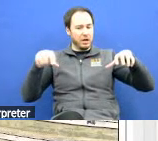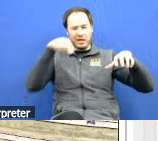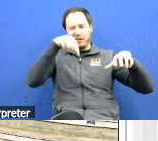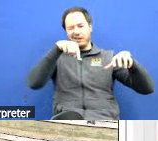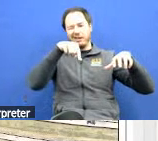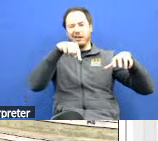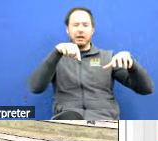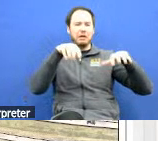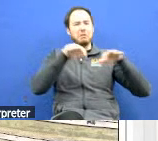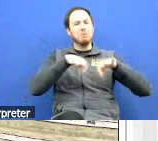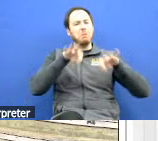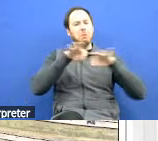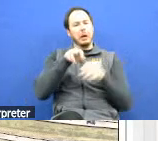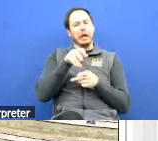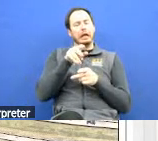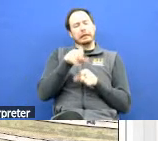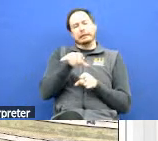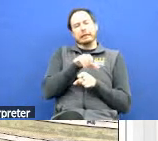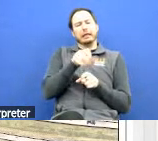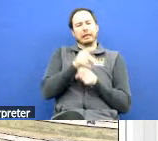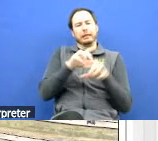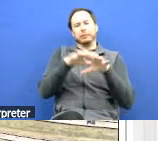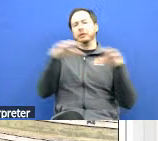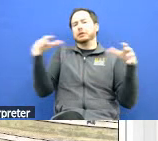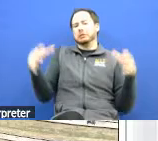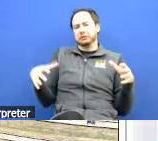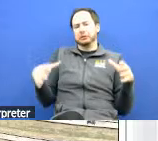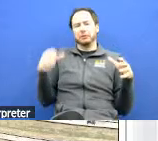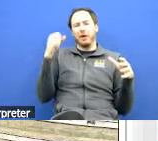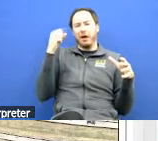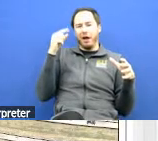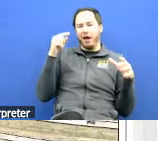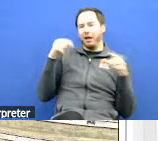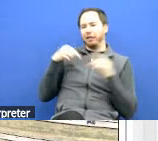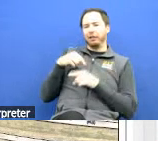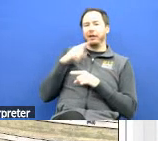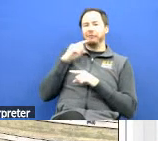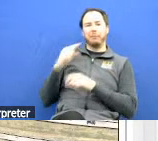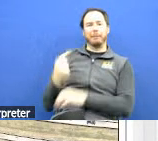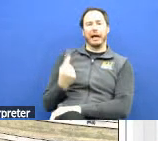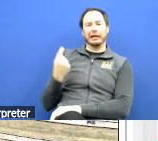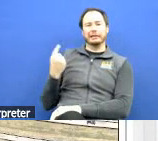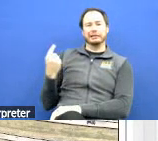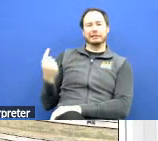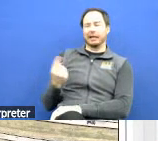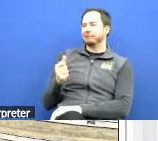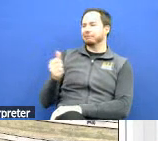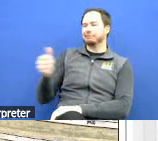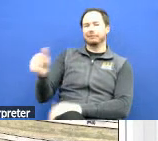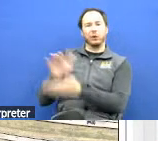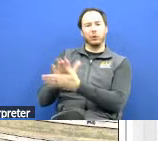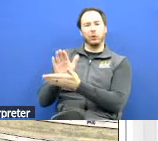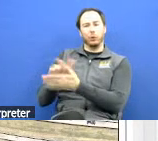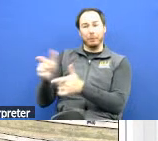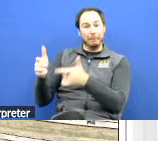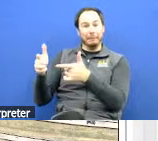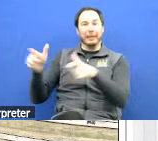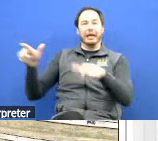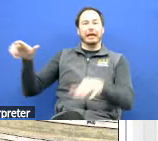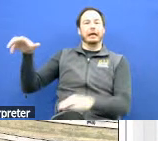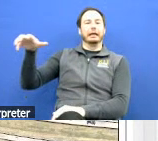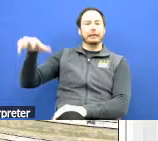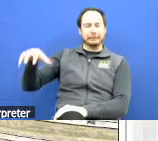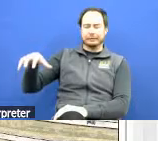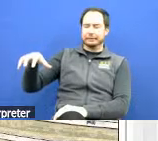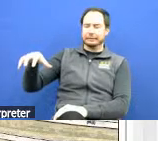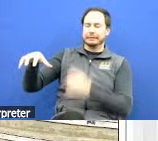that they don't detract from it, but that building is kind of off by itself and large enough